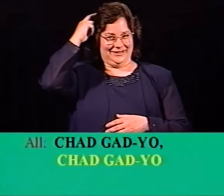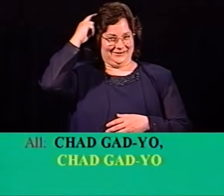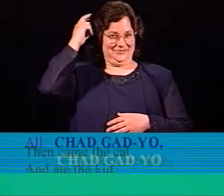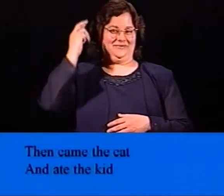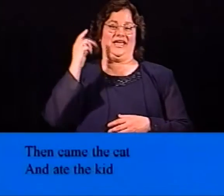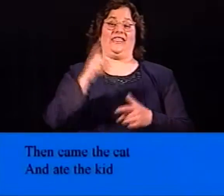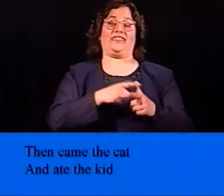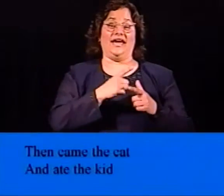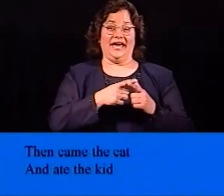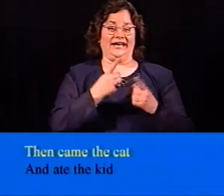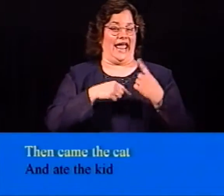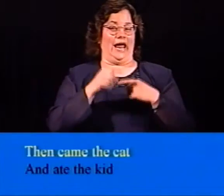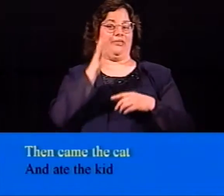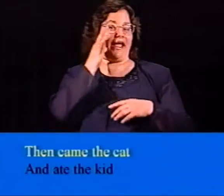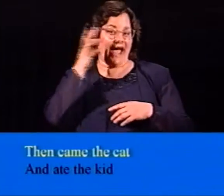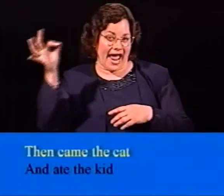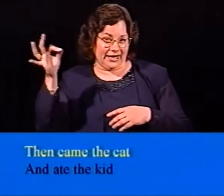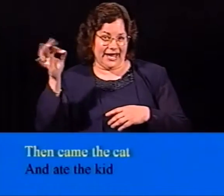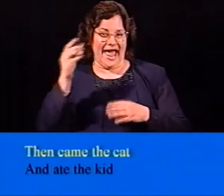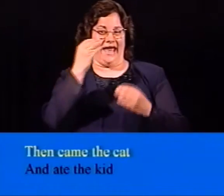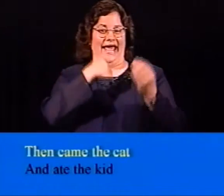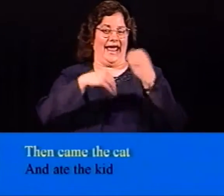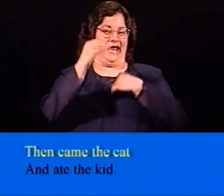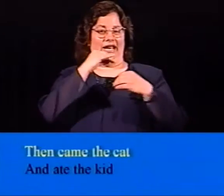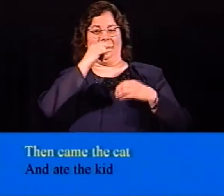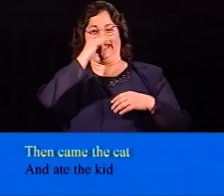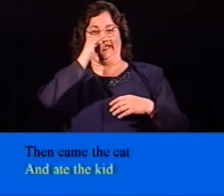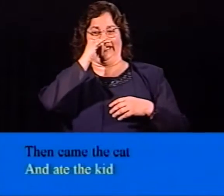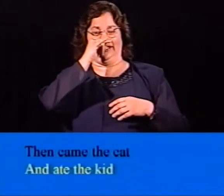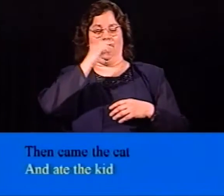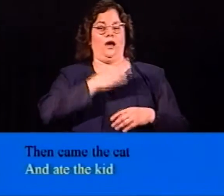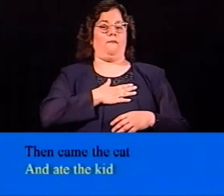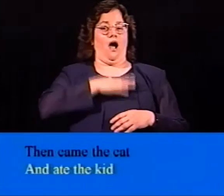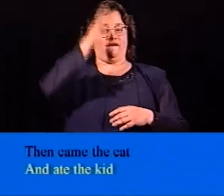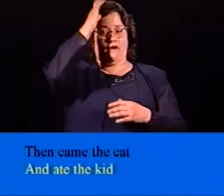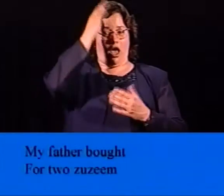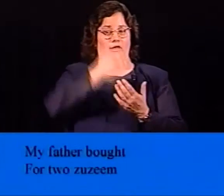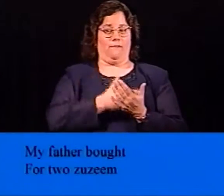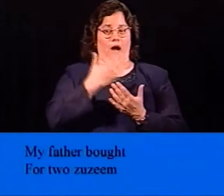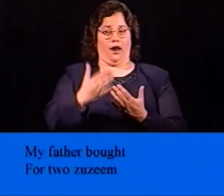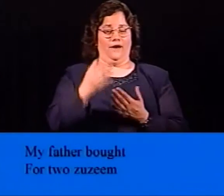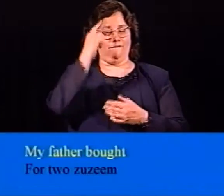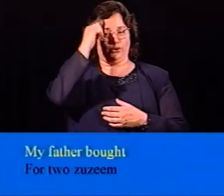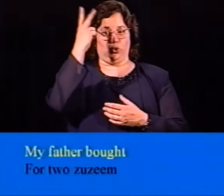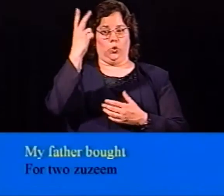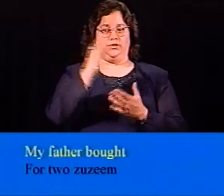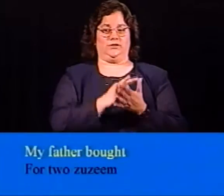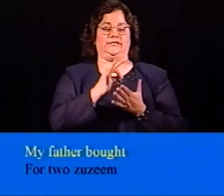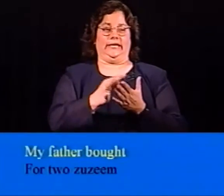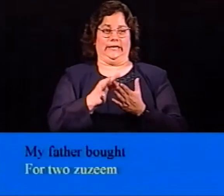Then came the cat and ate the kid. My father bought for 2 zuzim.